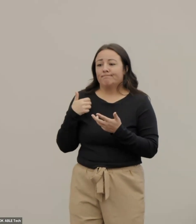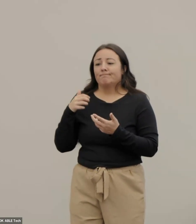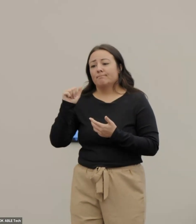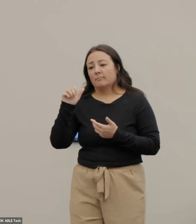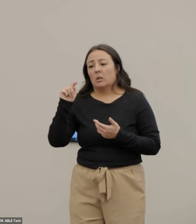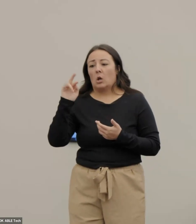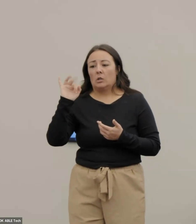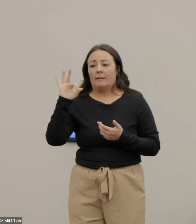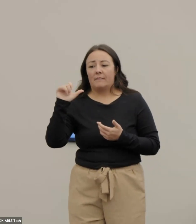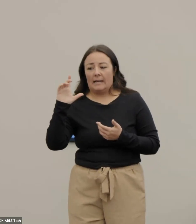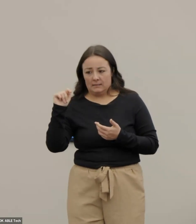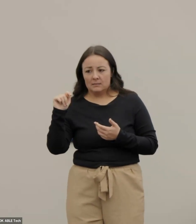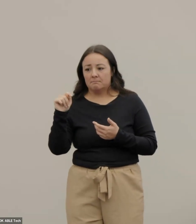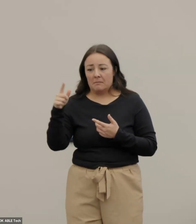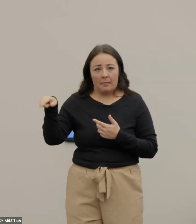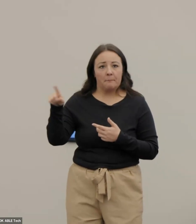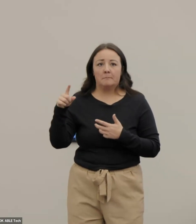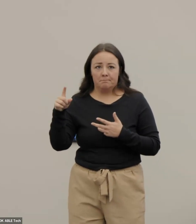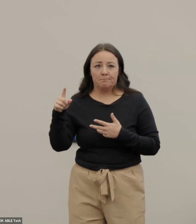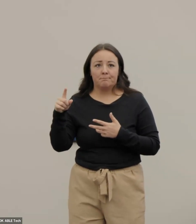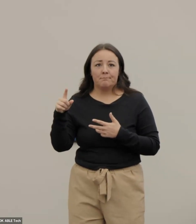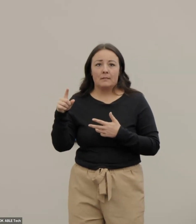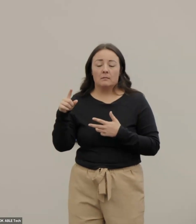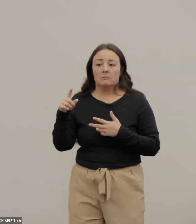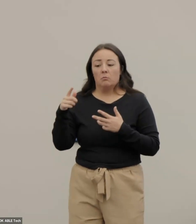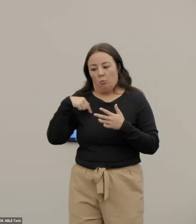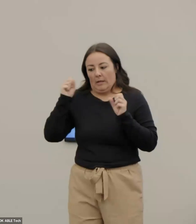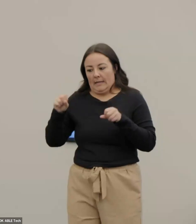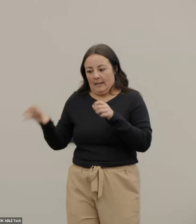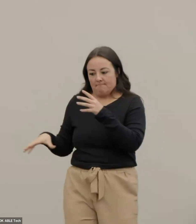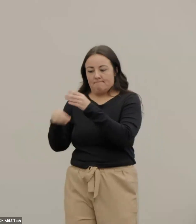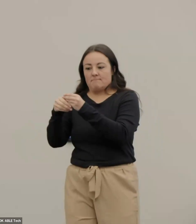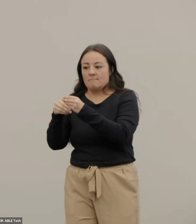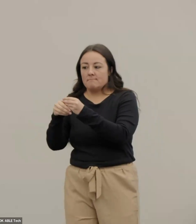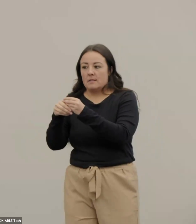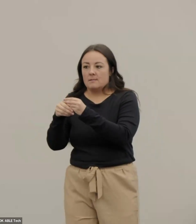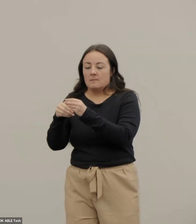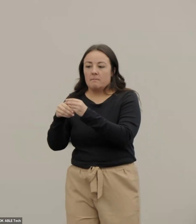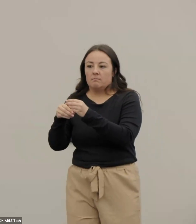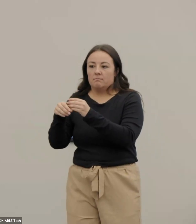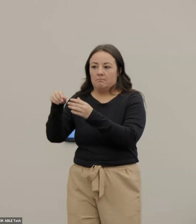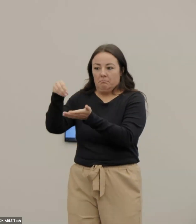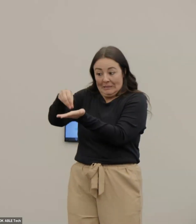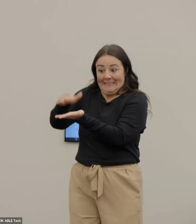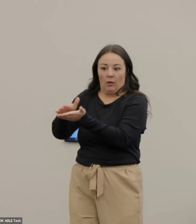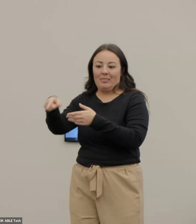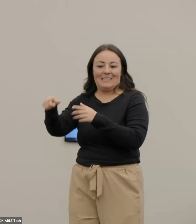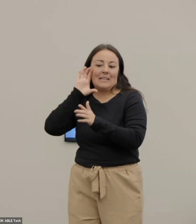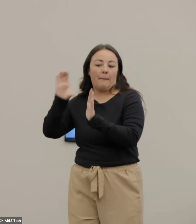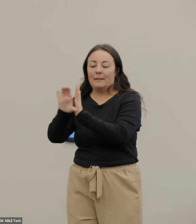is a term that we use to say, this image has no value, let's just not read it. And occasionally we do this